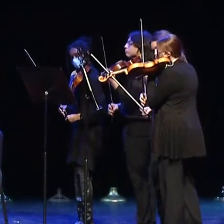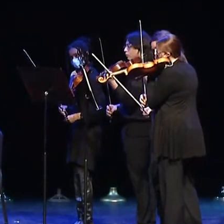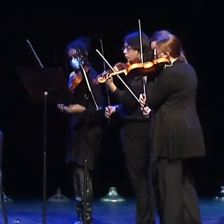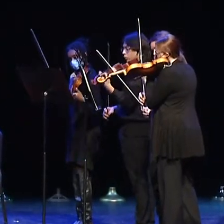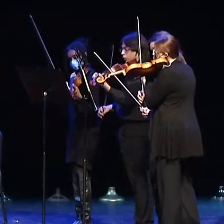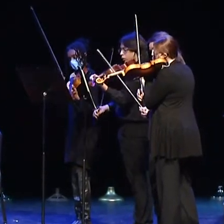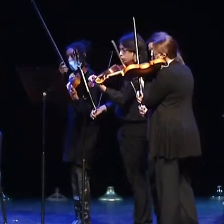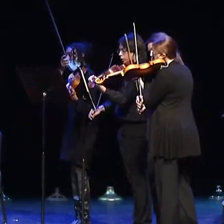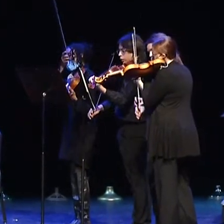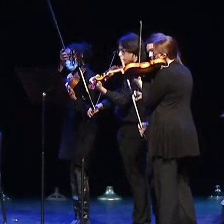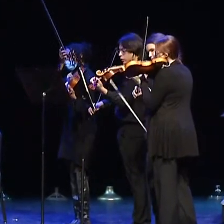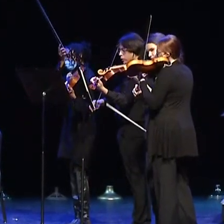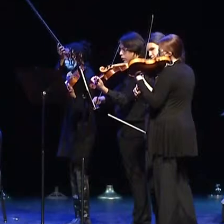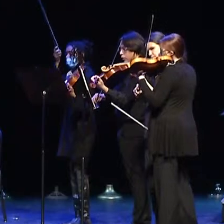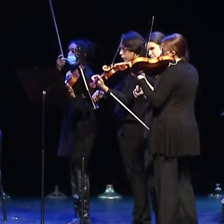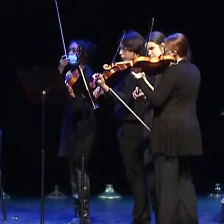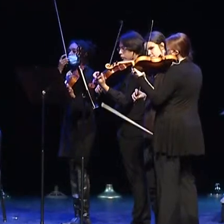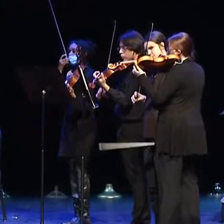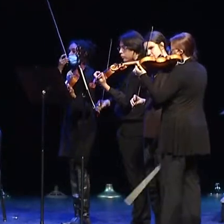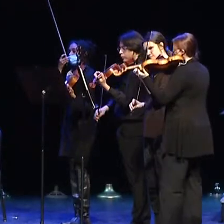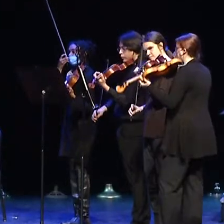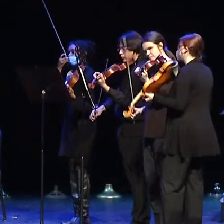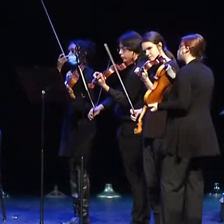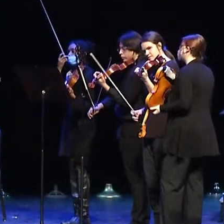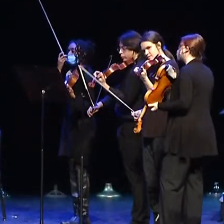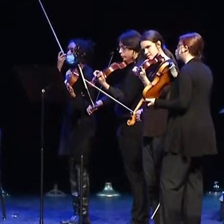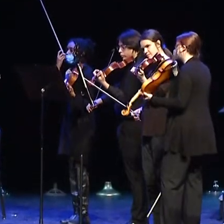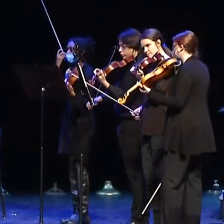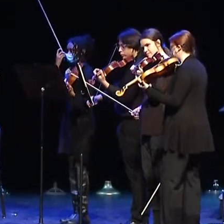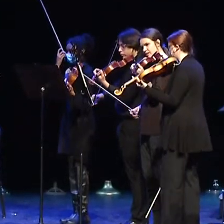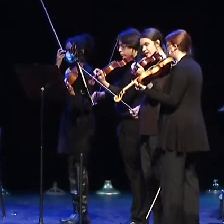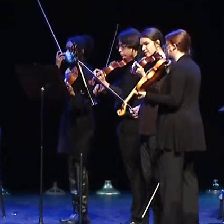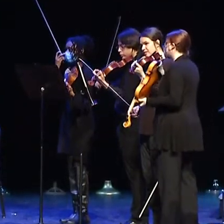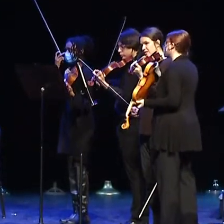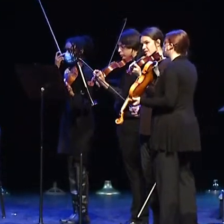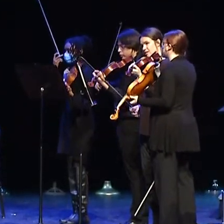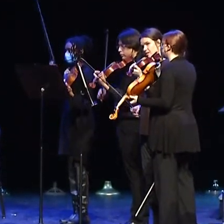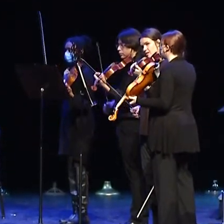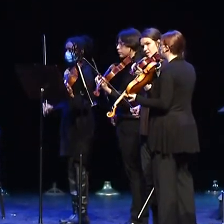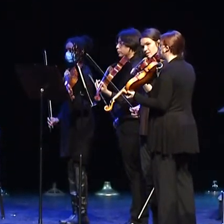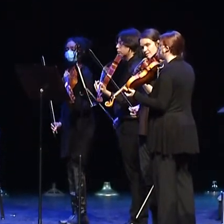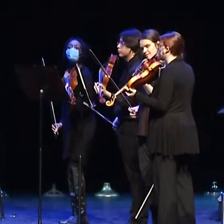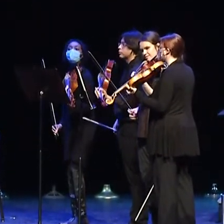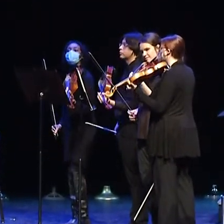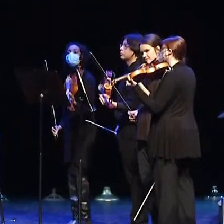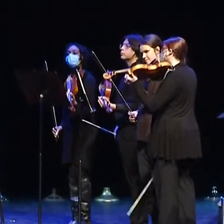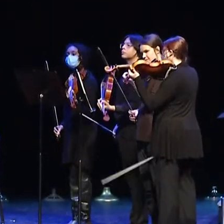Thank you.